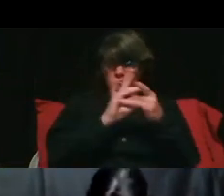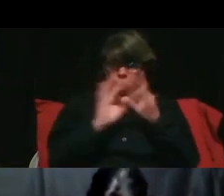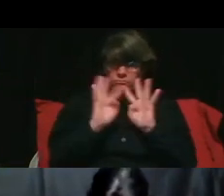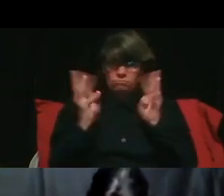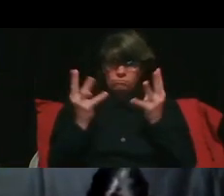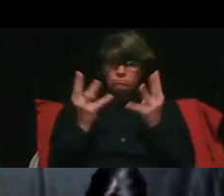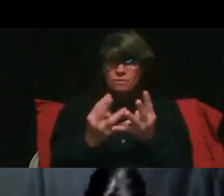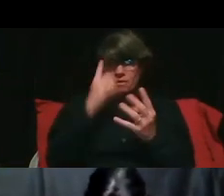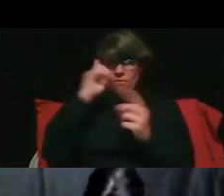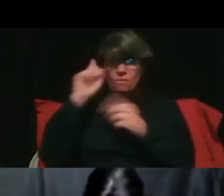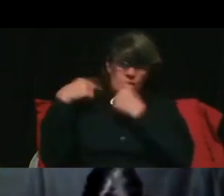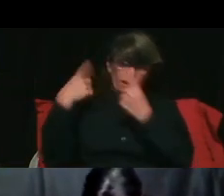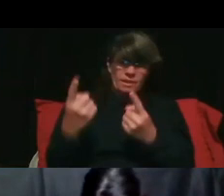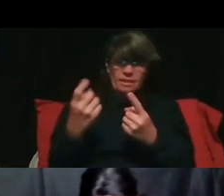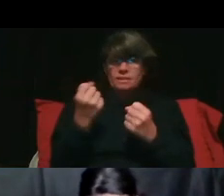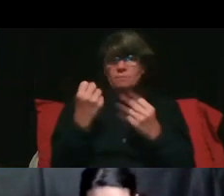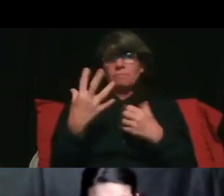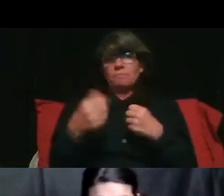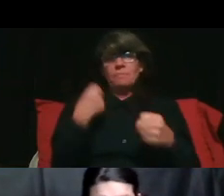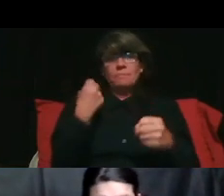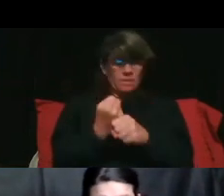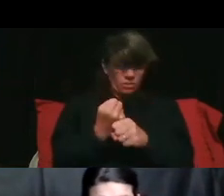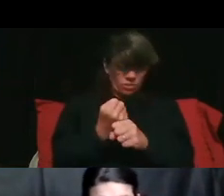for the last several years.